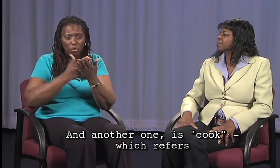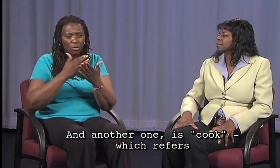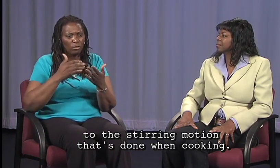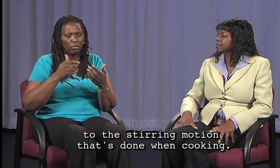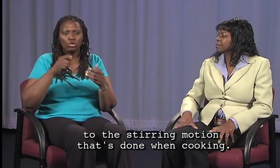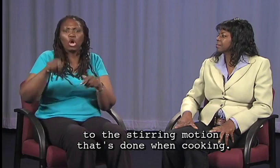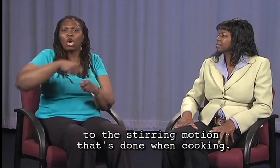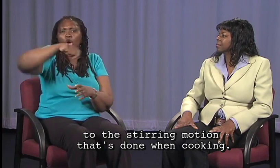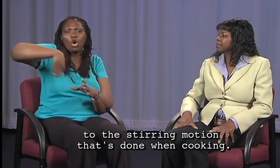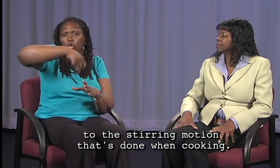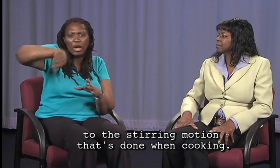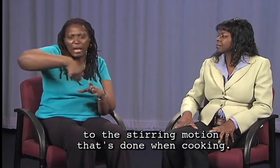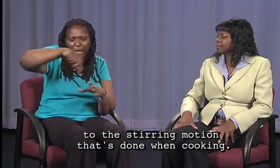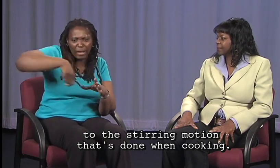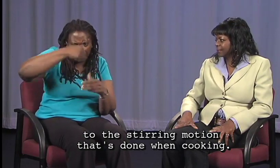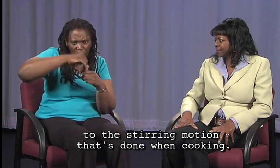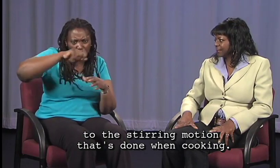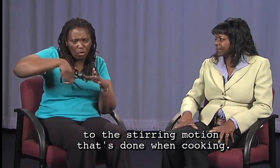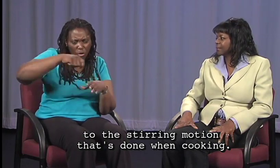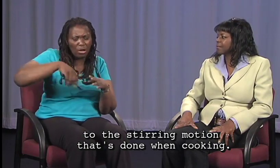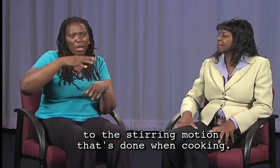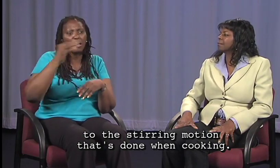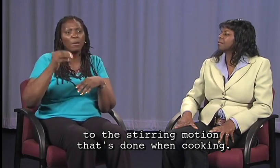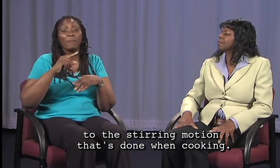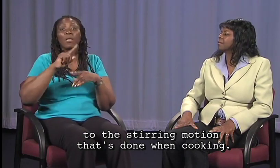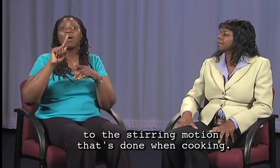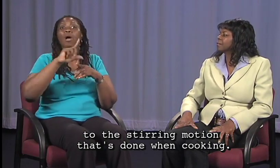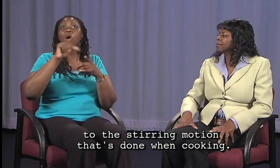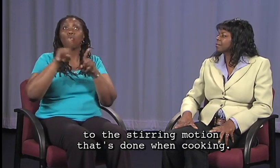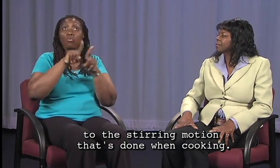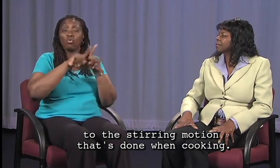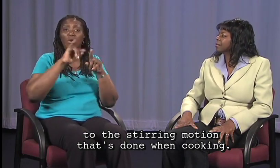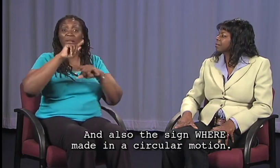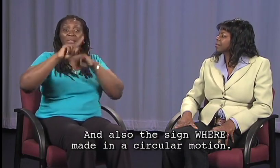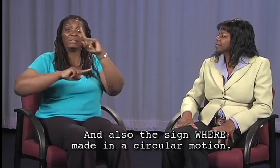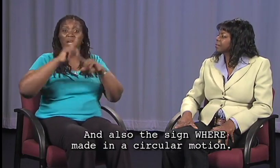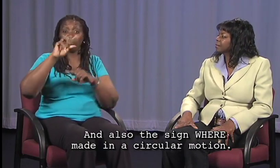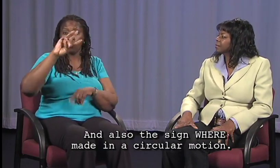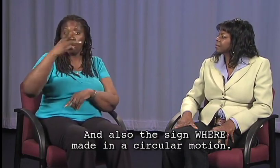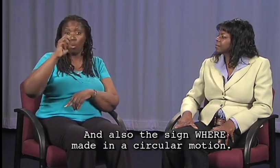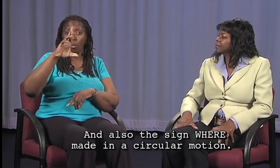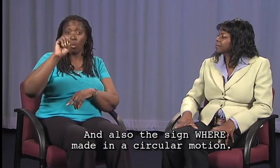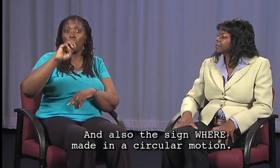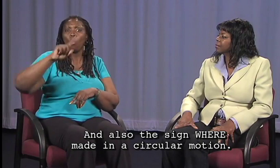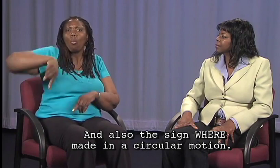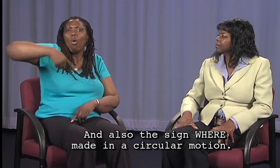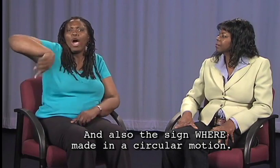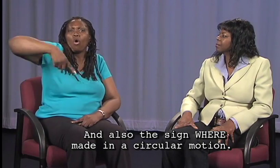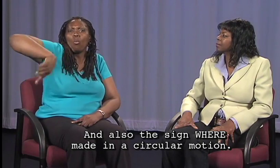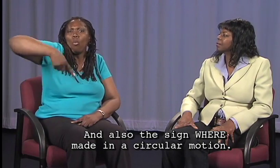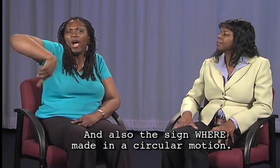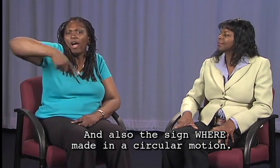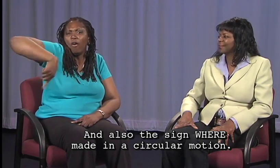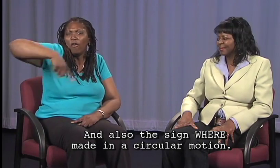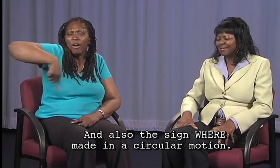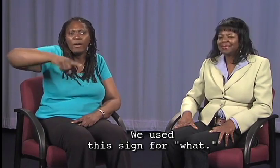which refers to the stirring motion that's done when cooking. And also the sign where, made in a circular